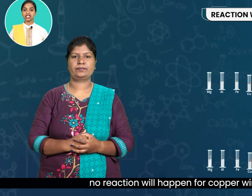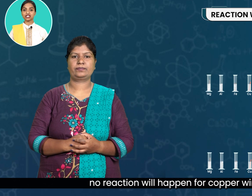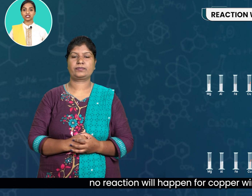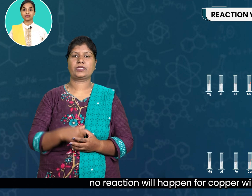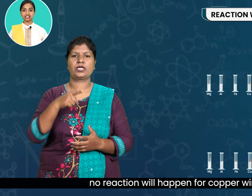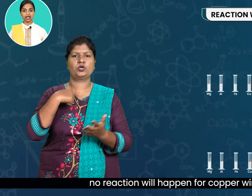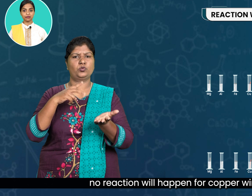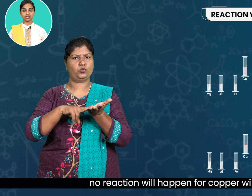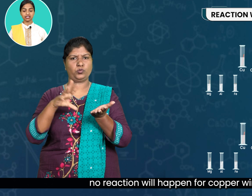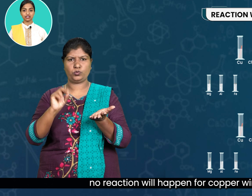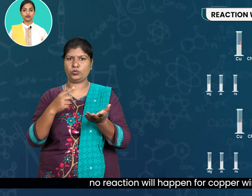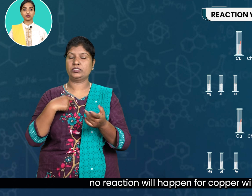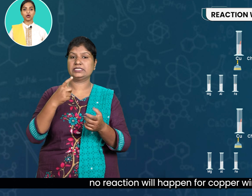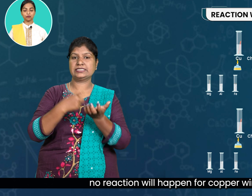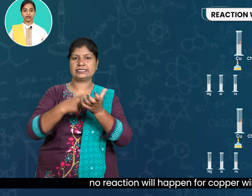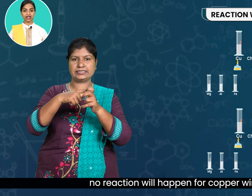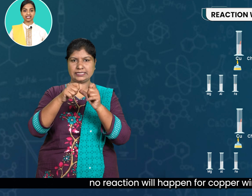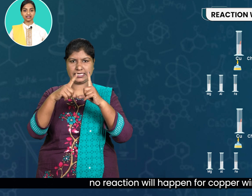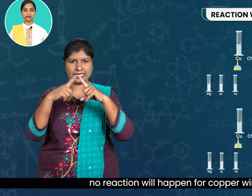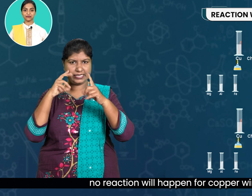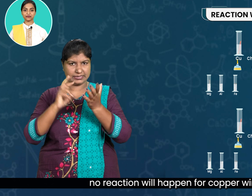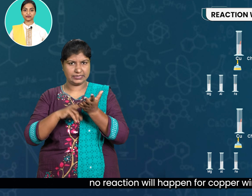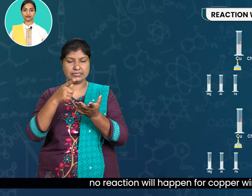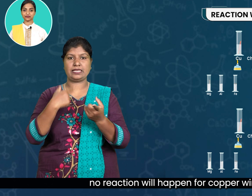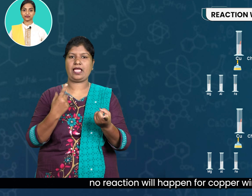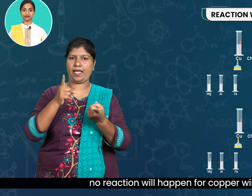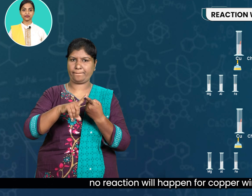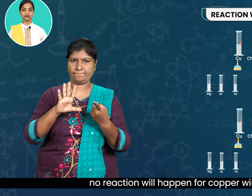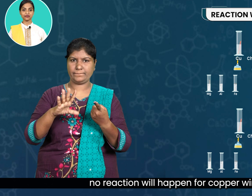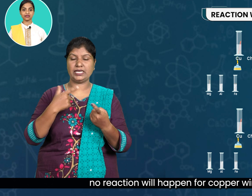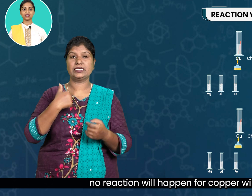No reaction will happen for copper wire,